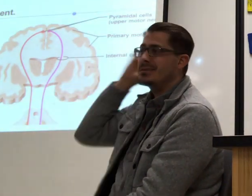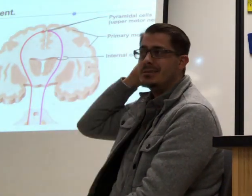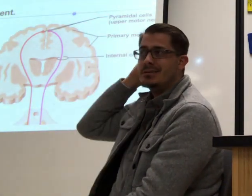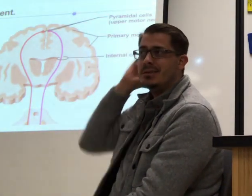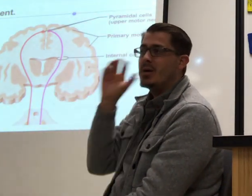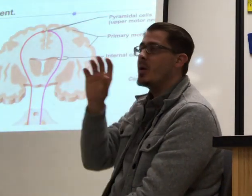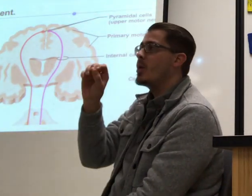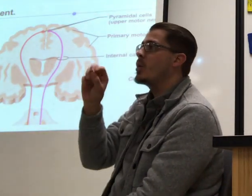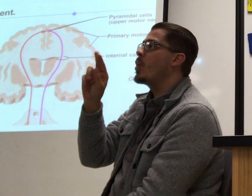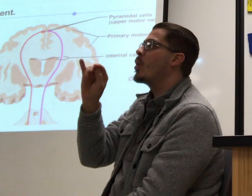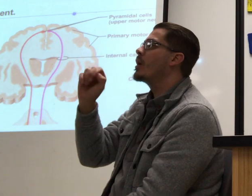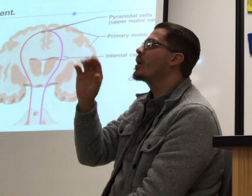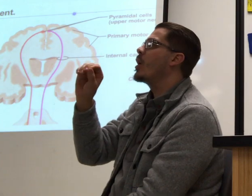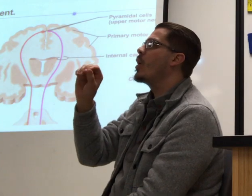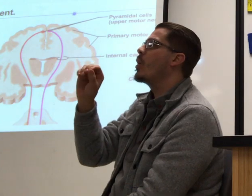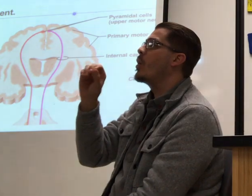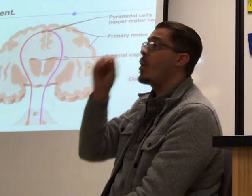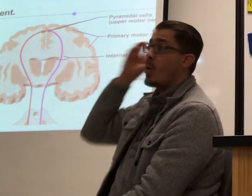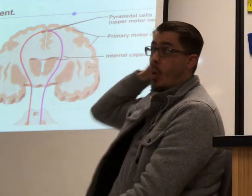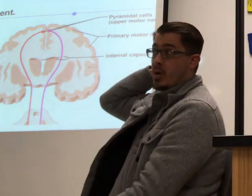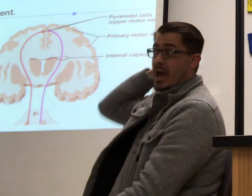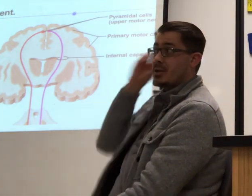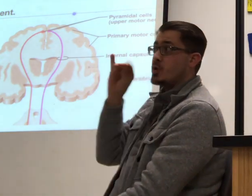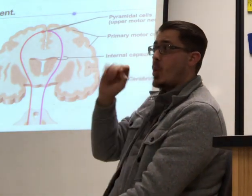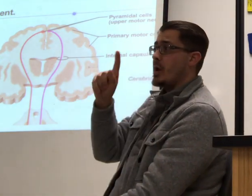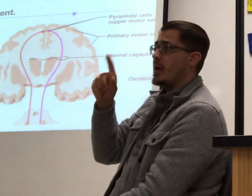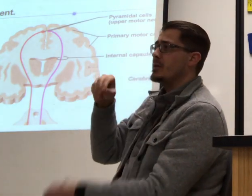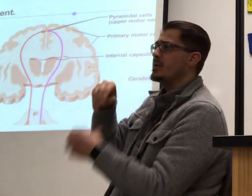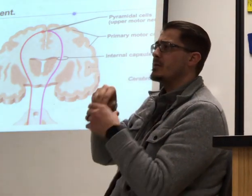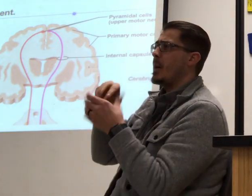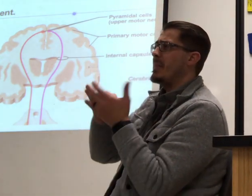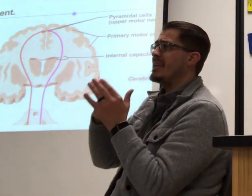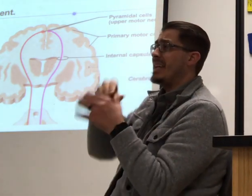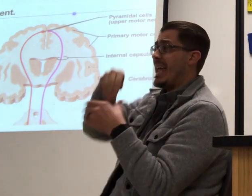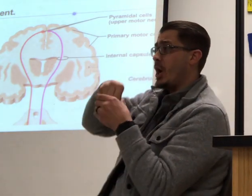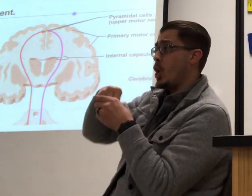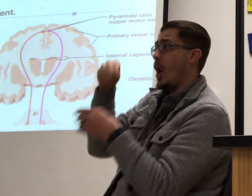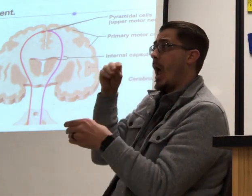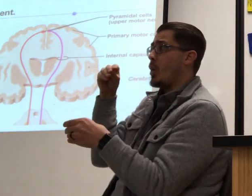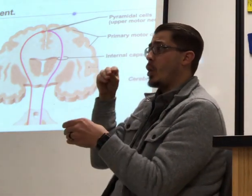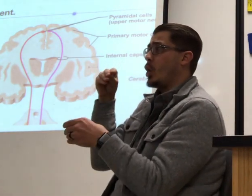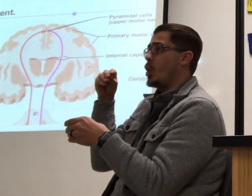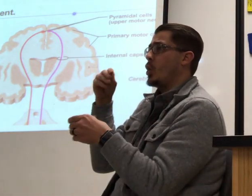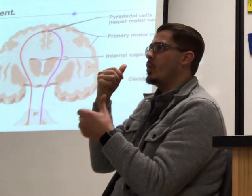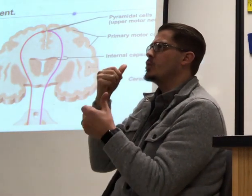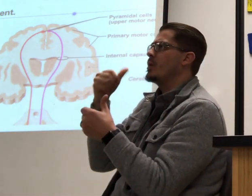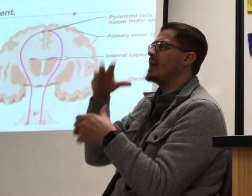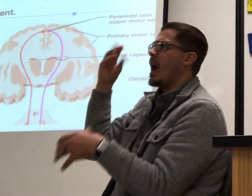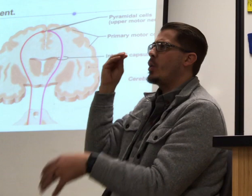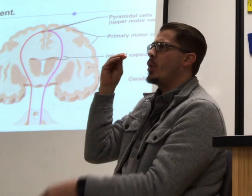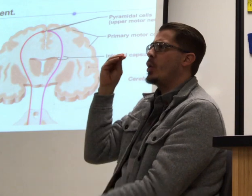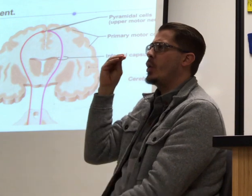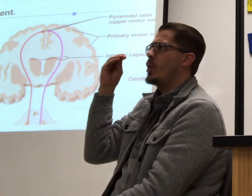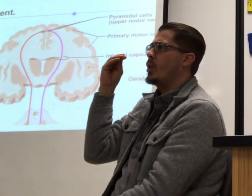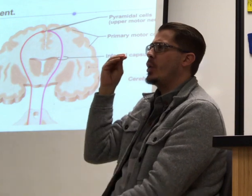cortex, does that mean inner or outer in anatomy? You got cortex medulla. Which one is outer?